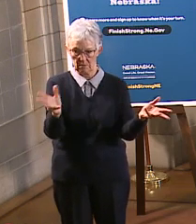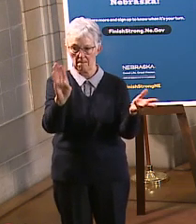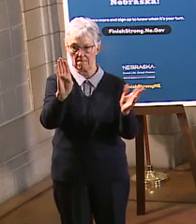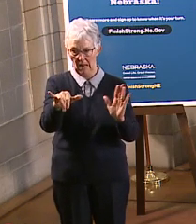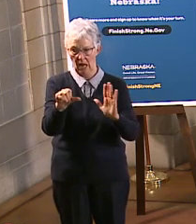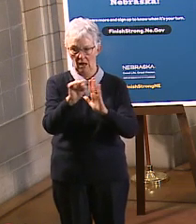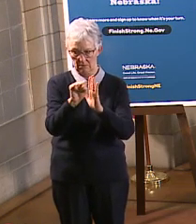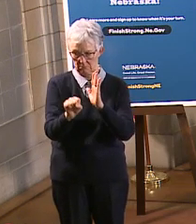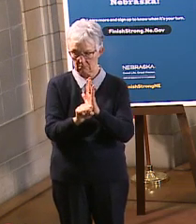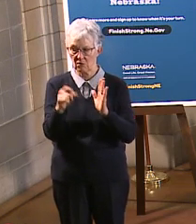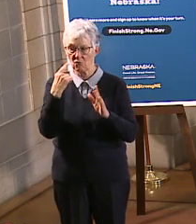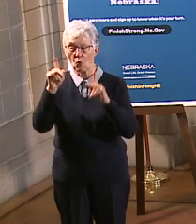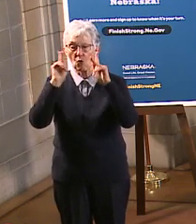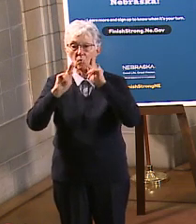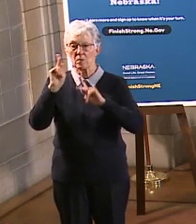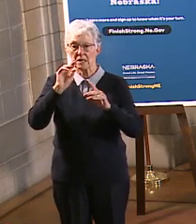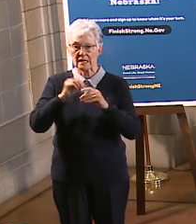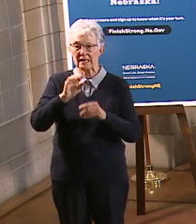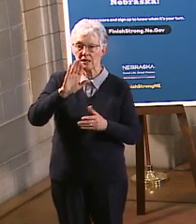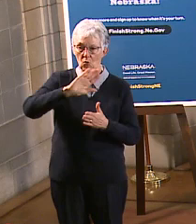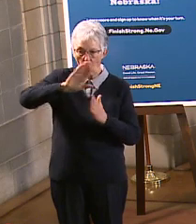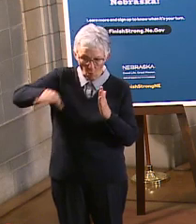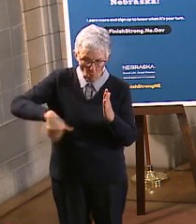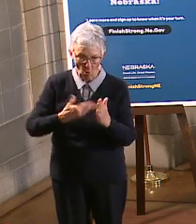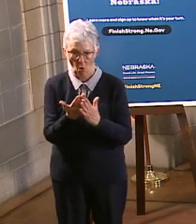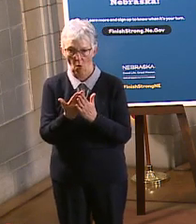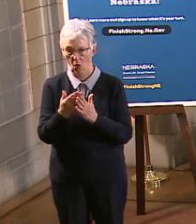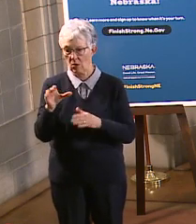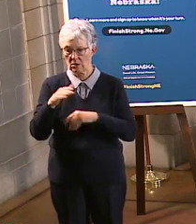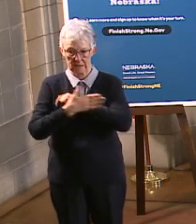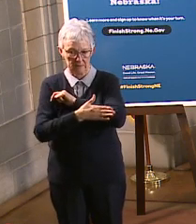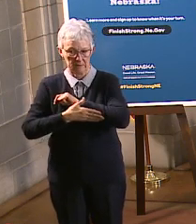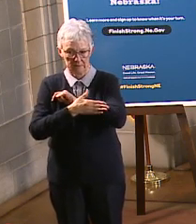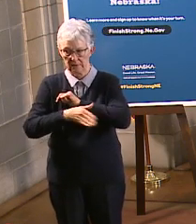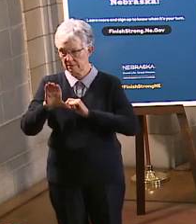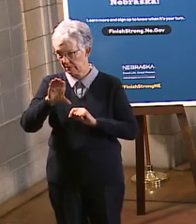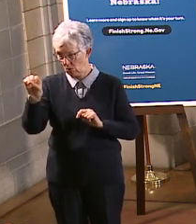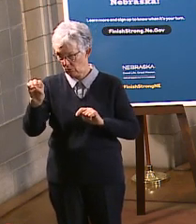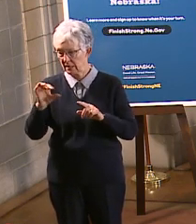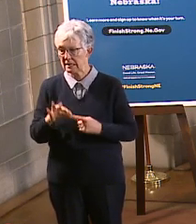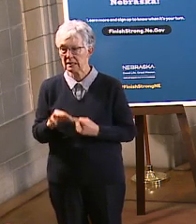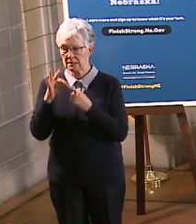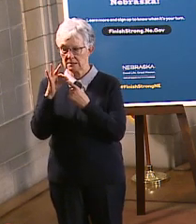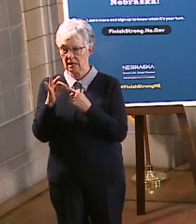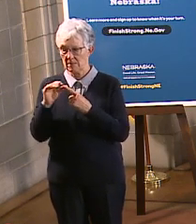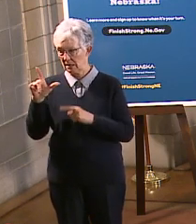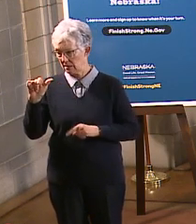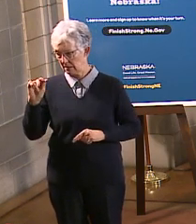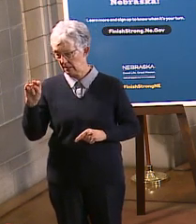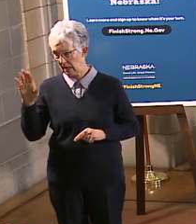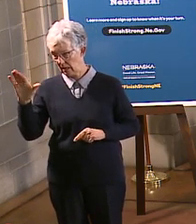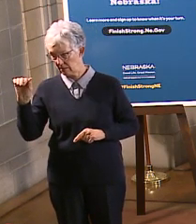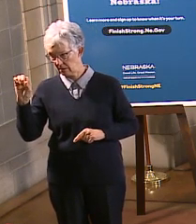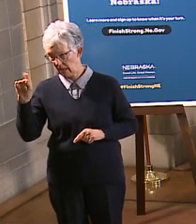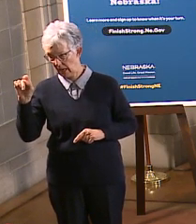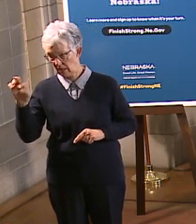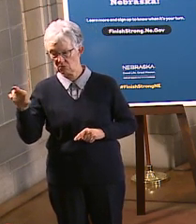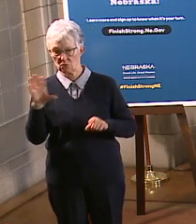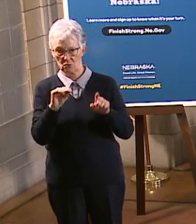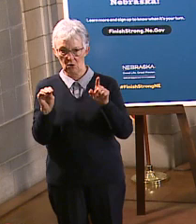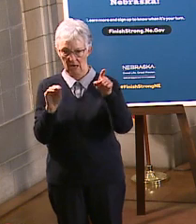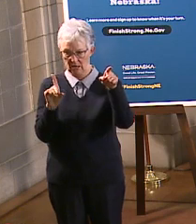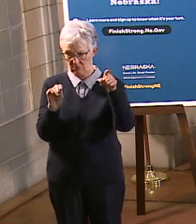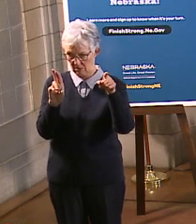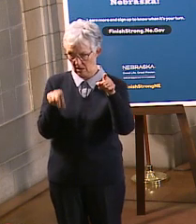to persons in all counties other than Douglas and Lancaster, along with the cities of Omaha and Lincoln, which received separate